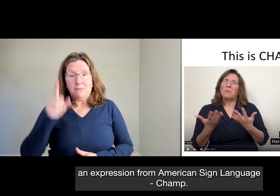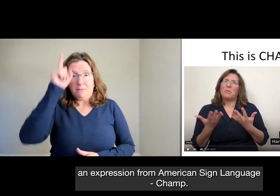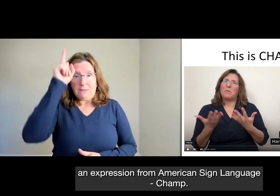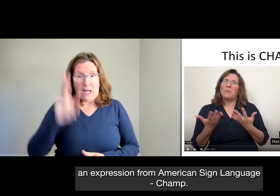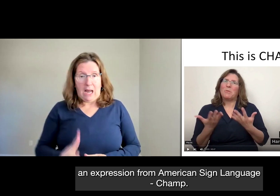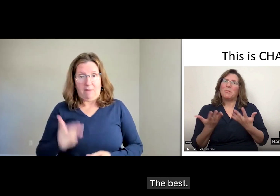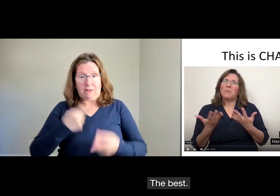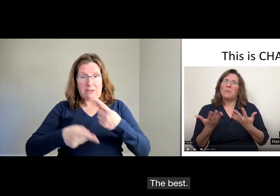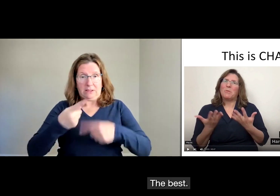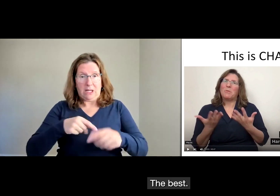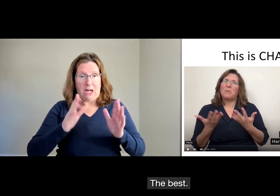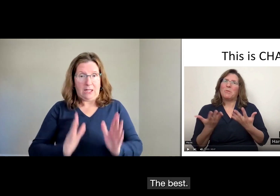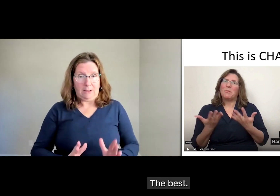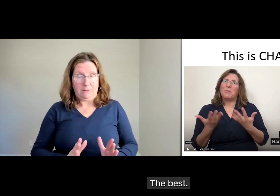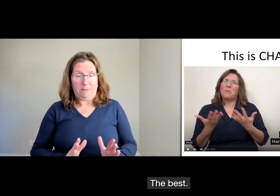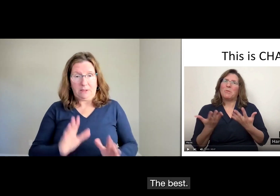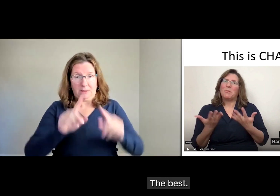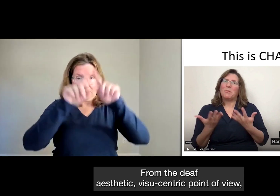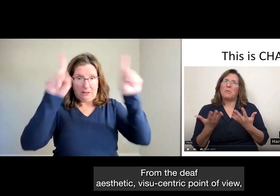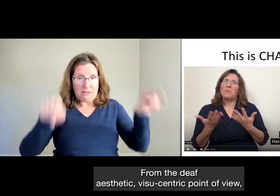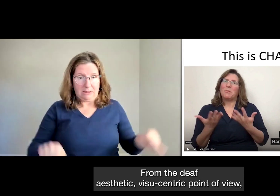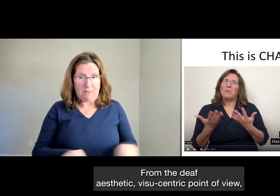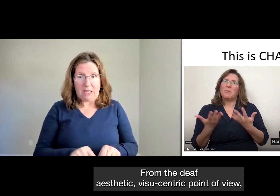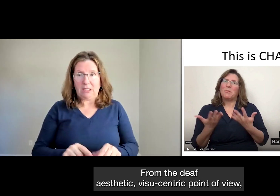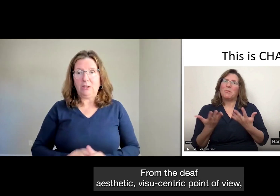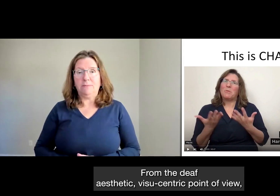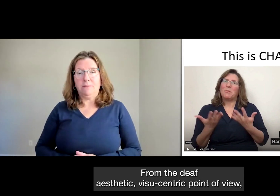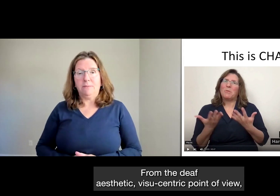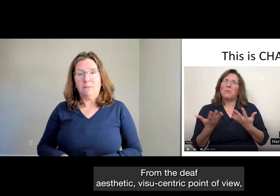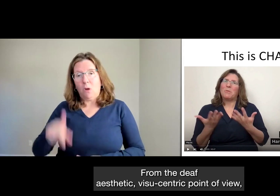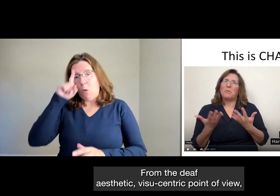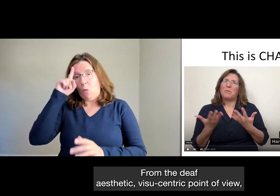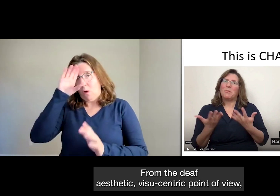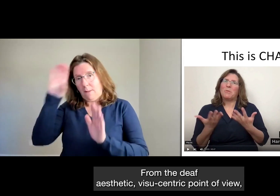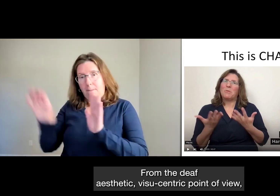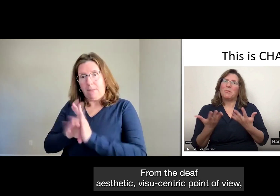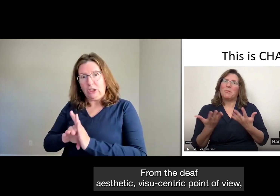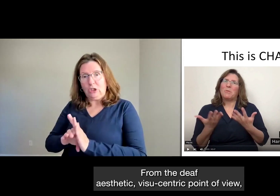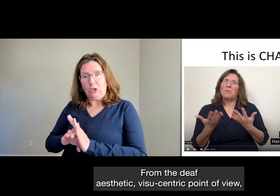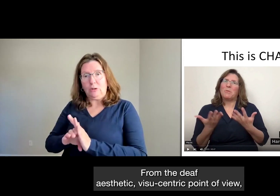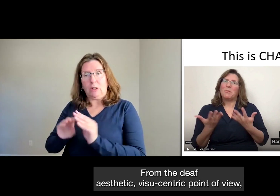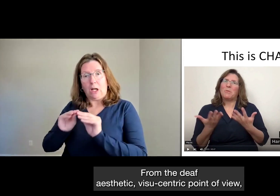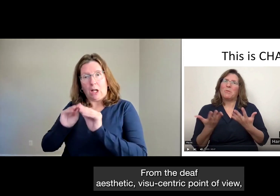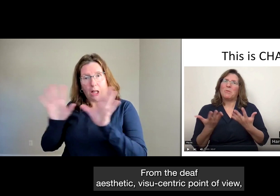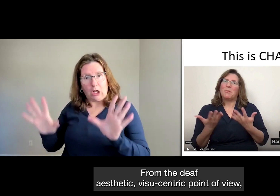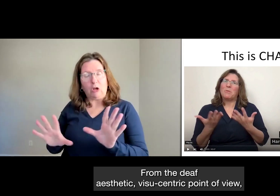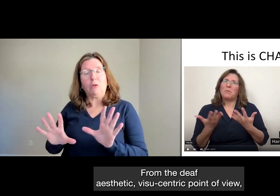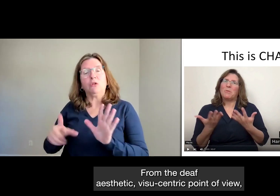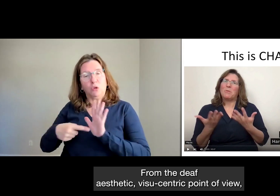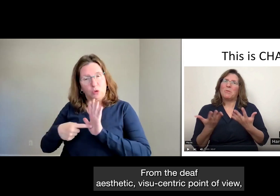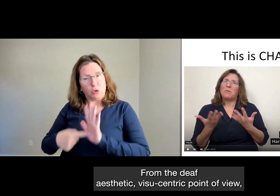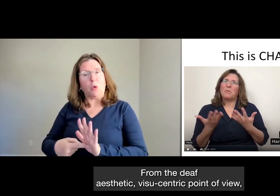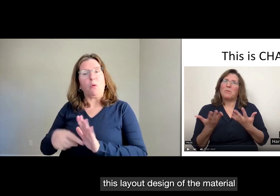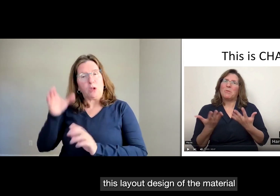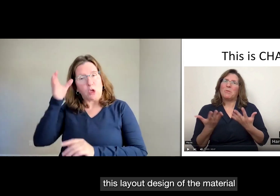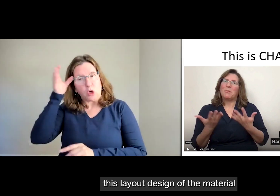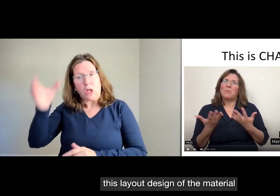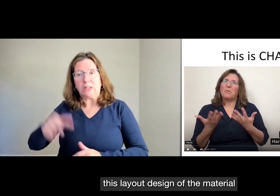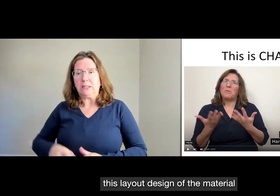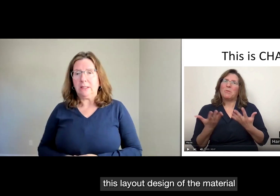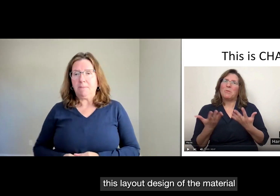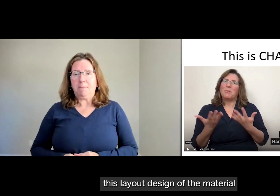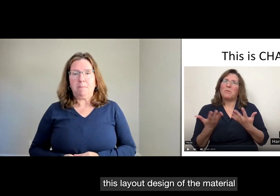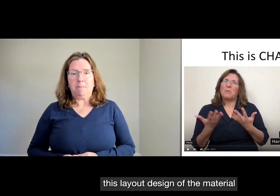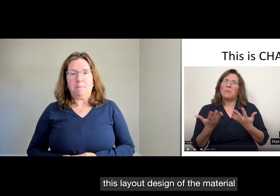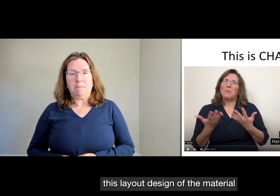CHAMP, the best. From the deaf aesthetic, visual-centric point of view, this